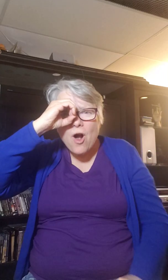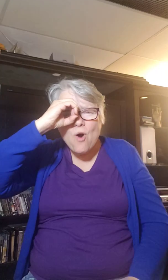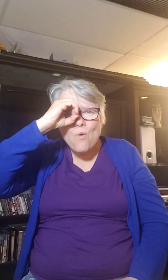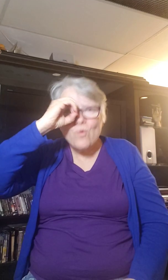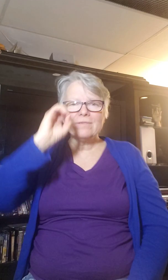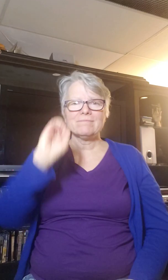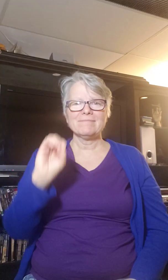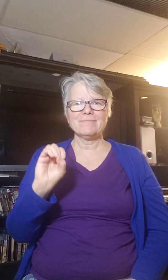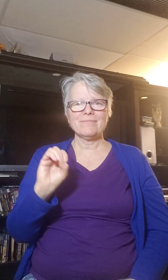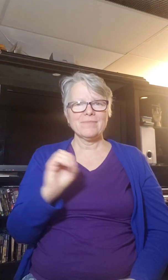Oh.